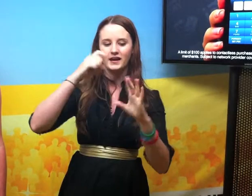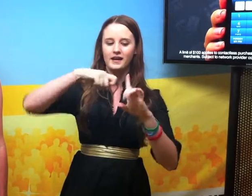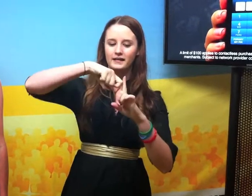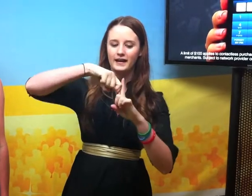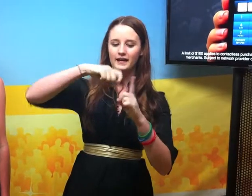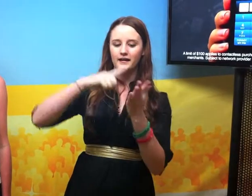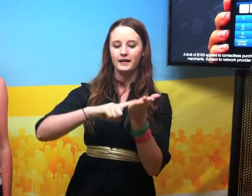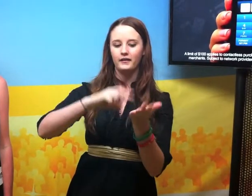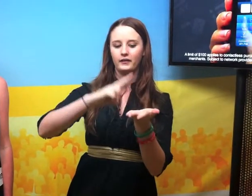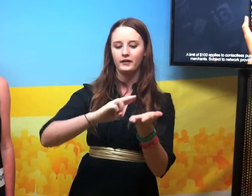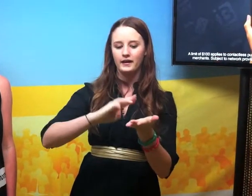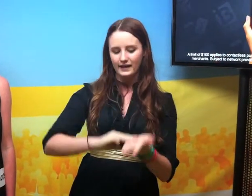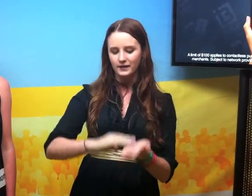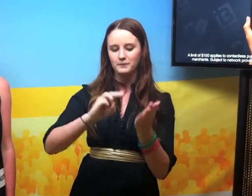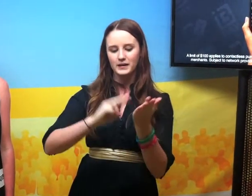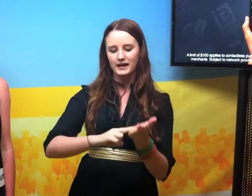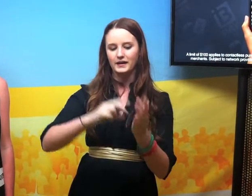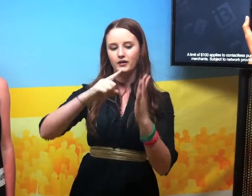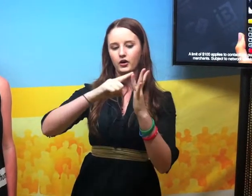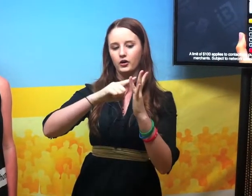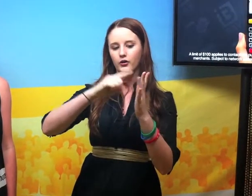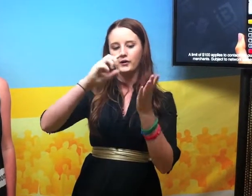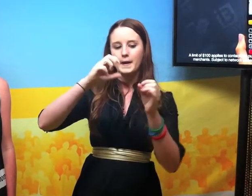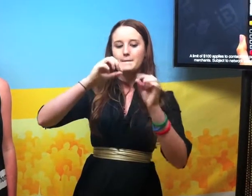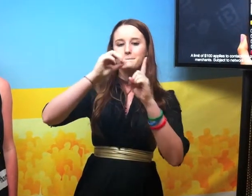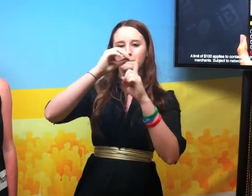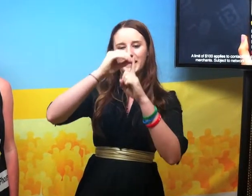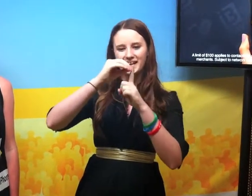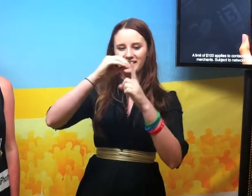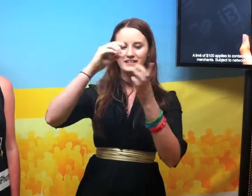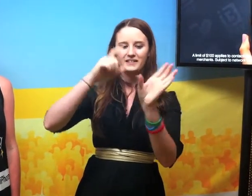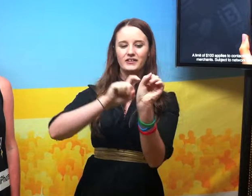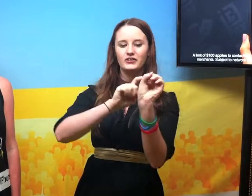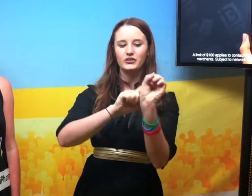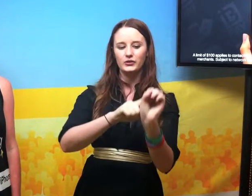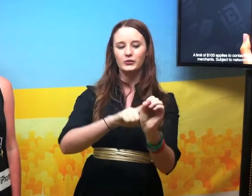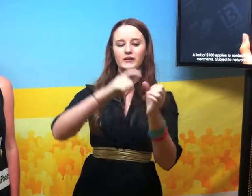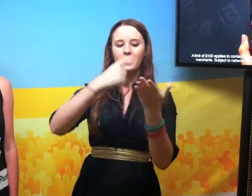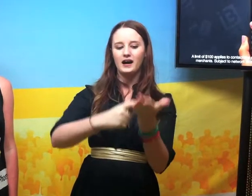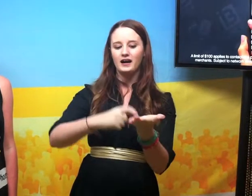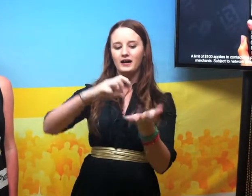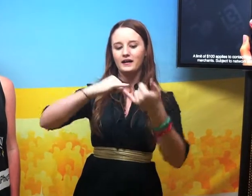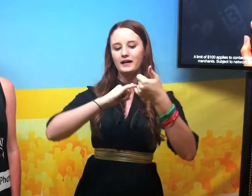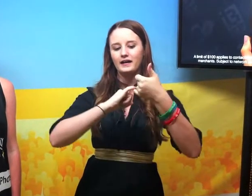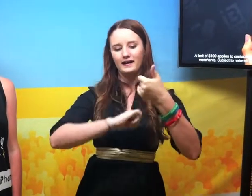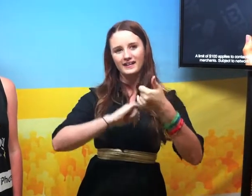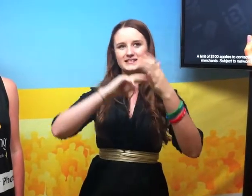J, K, L, M, N, F, G, Q, R, S,